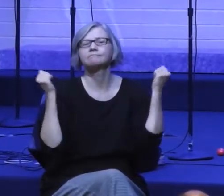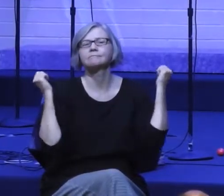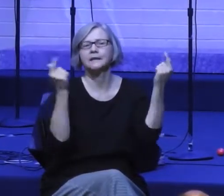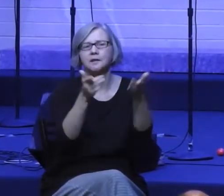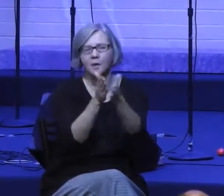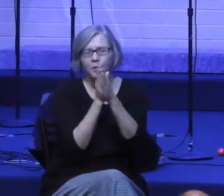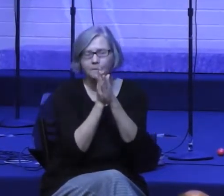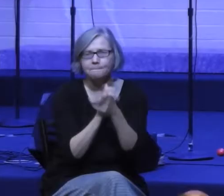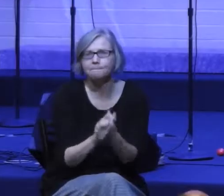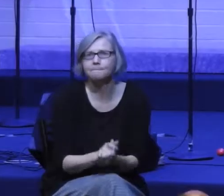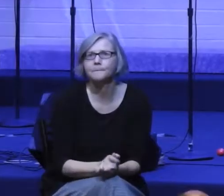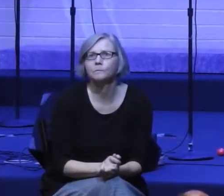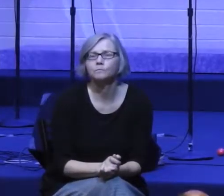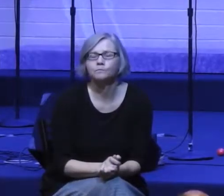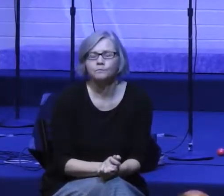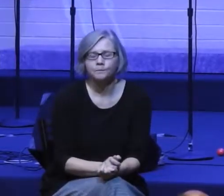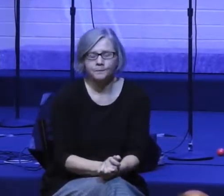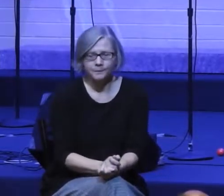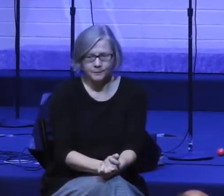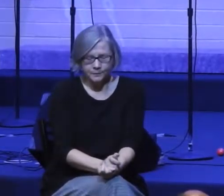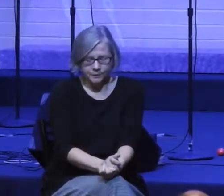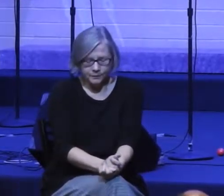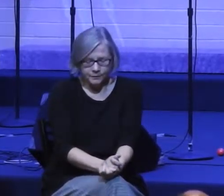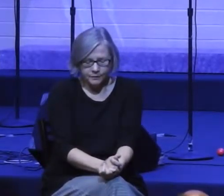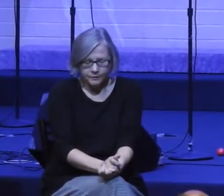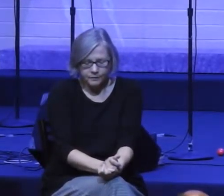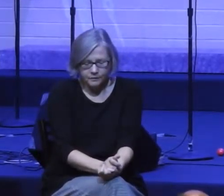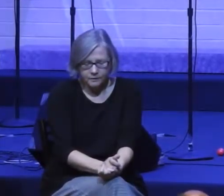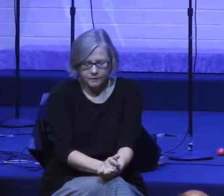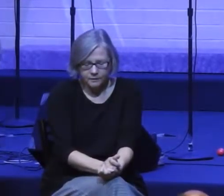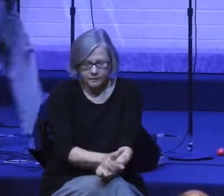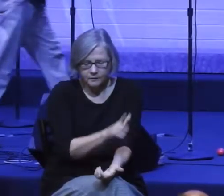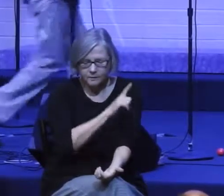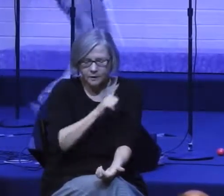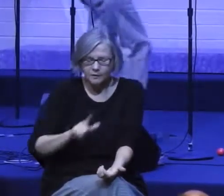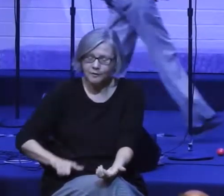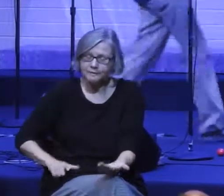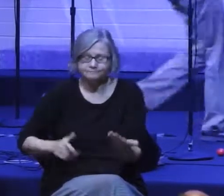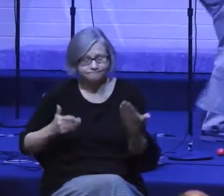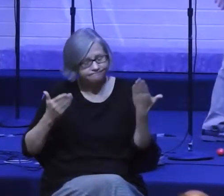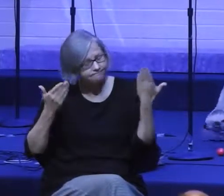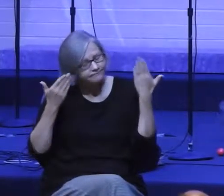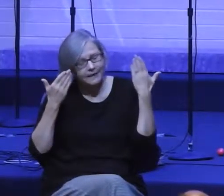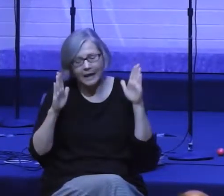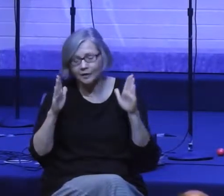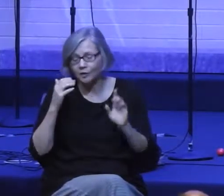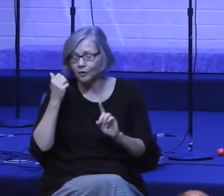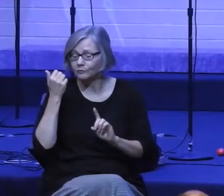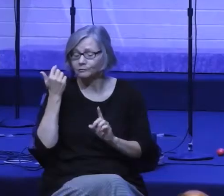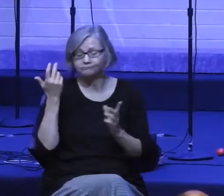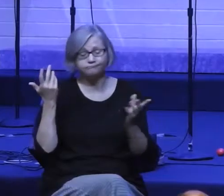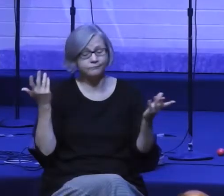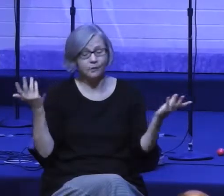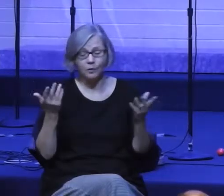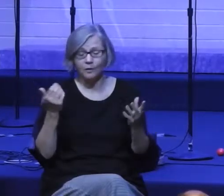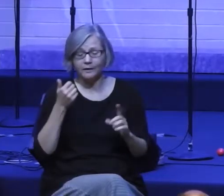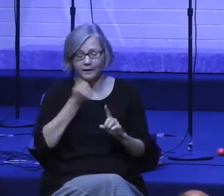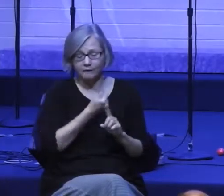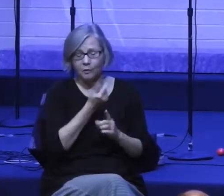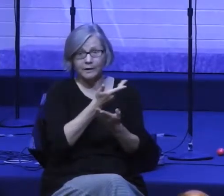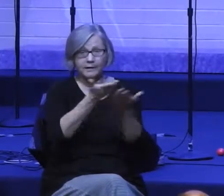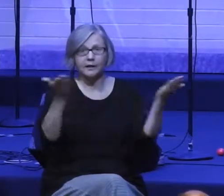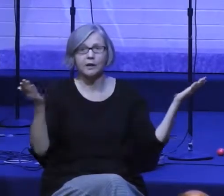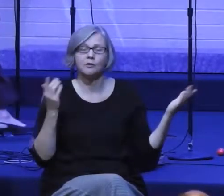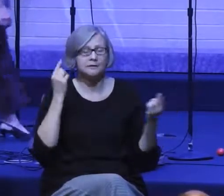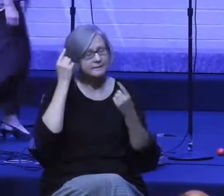of love above everything else in our lives. As the worship